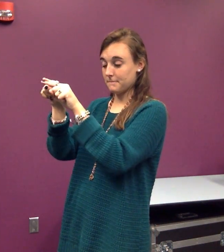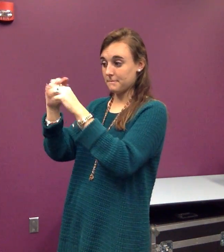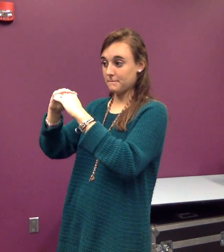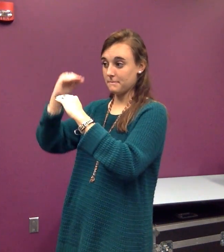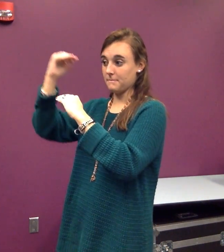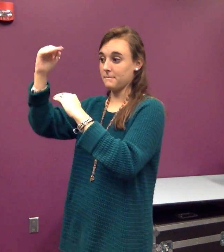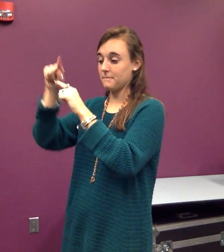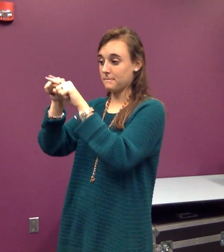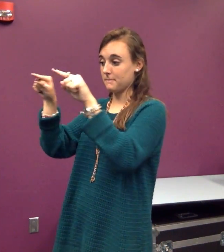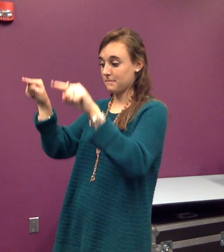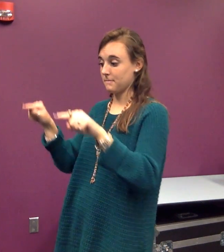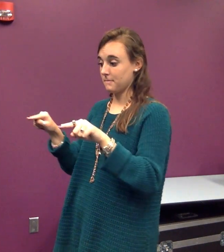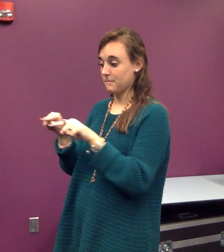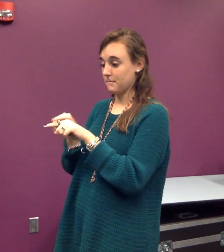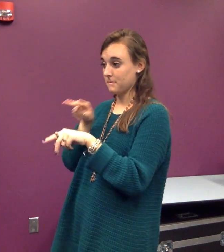your hand, please.